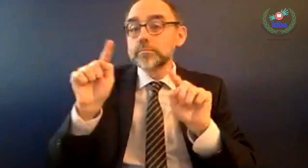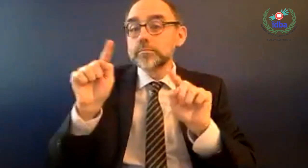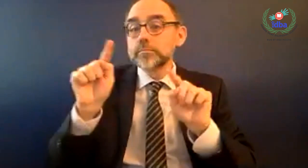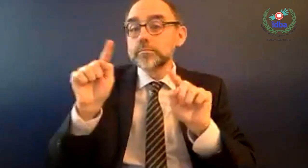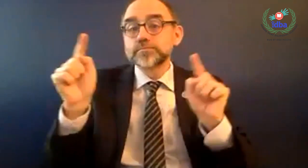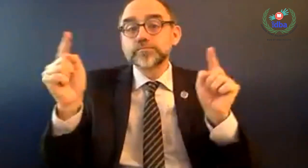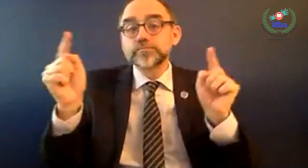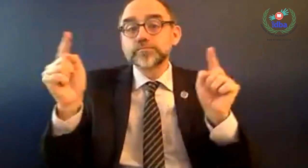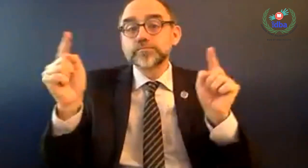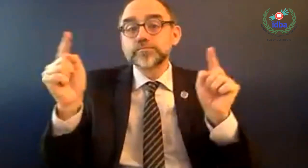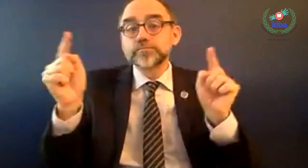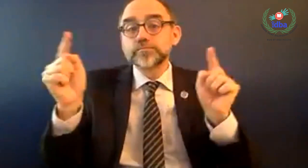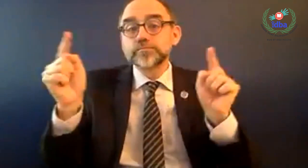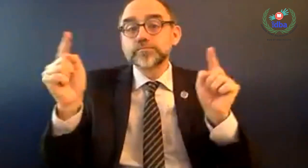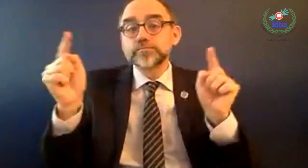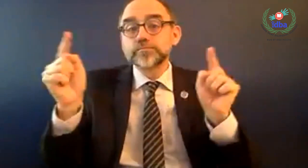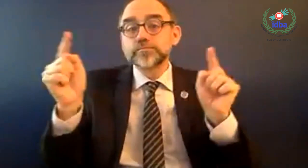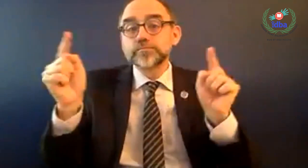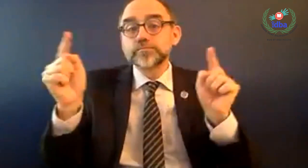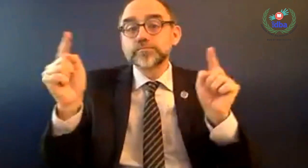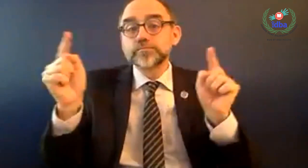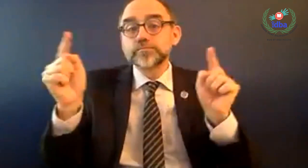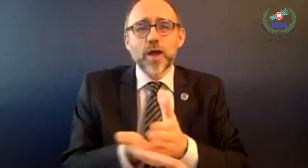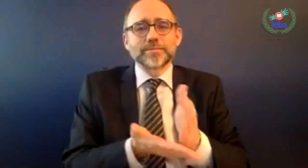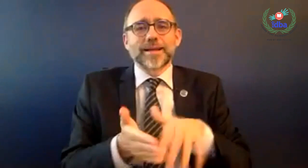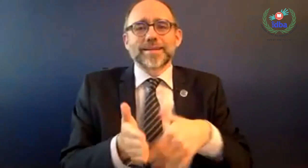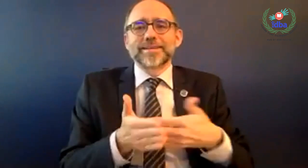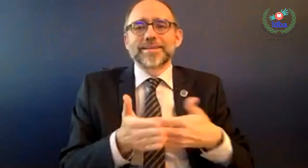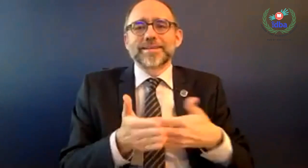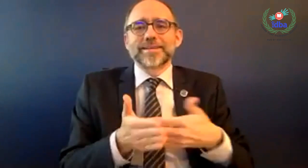In Asia, Australia, any continent, all the deaf